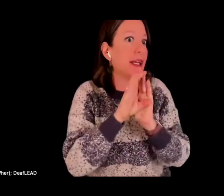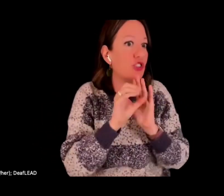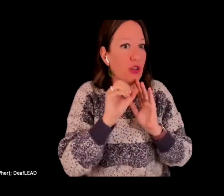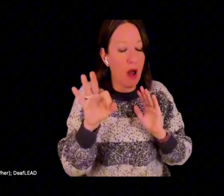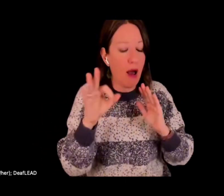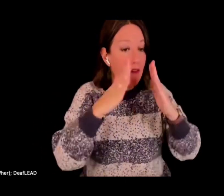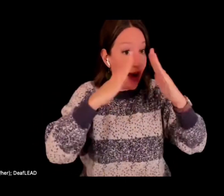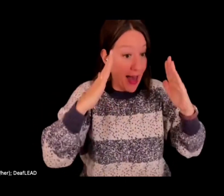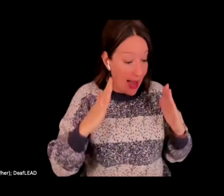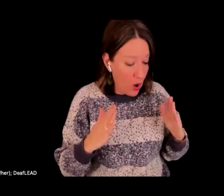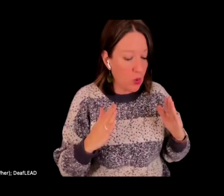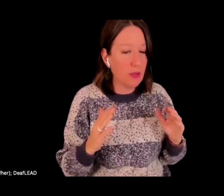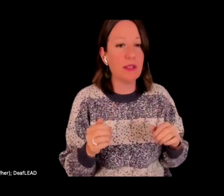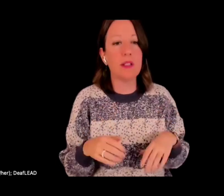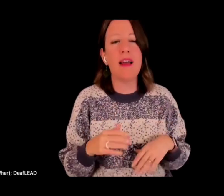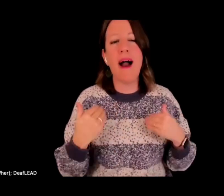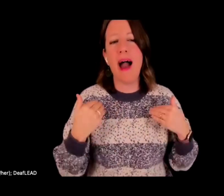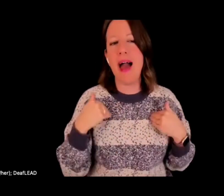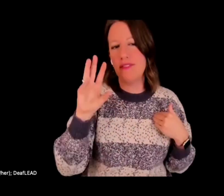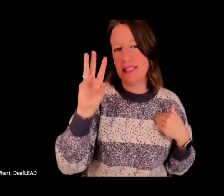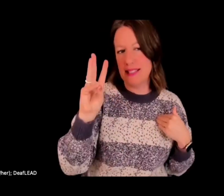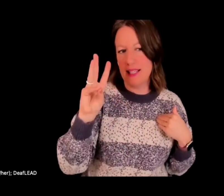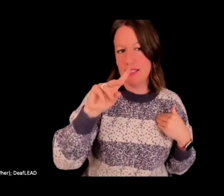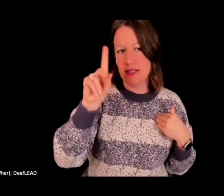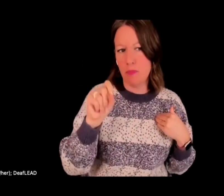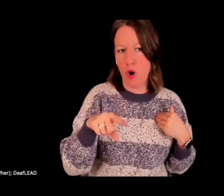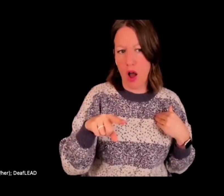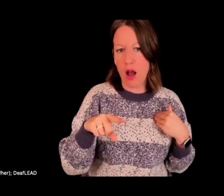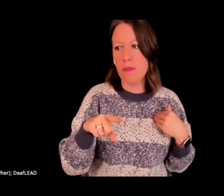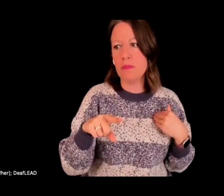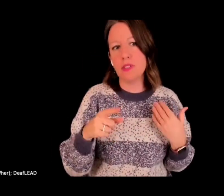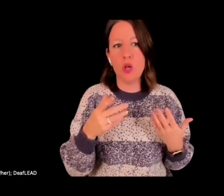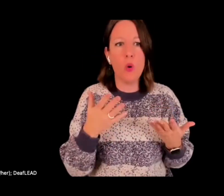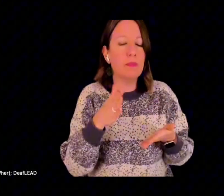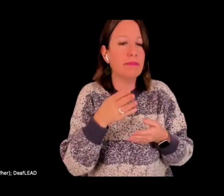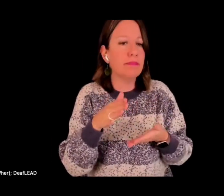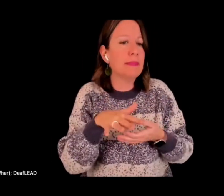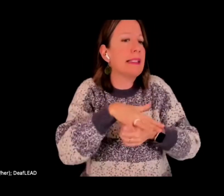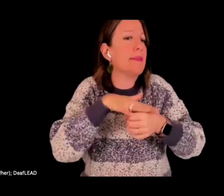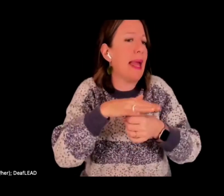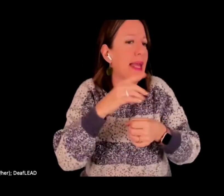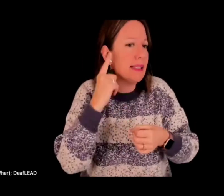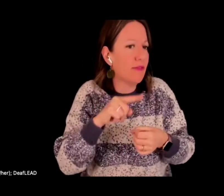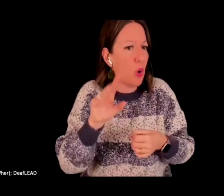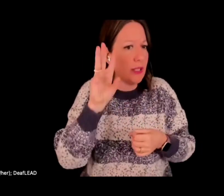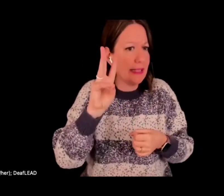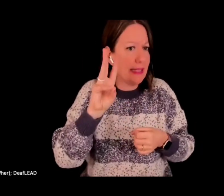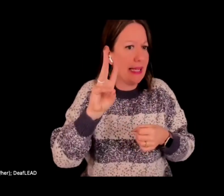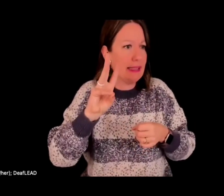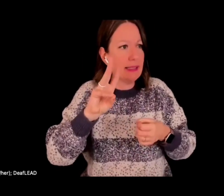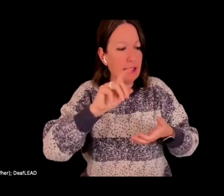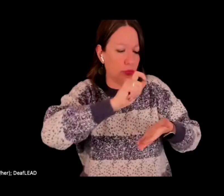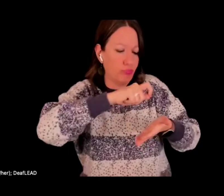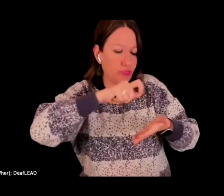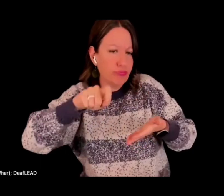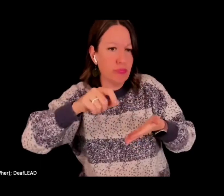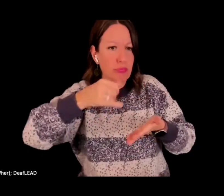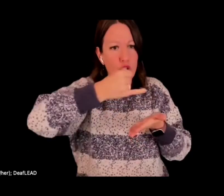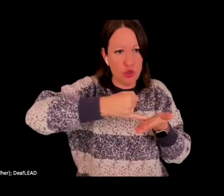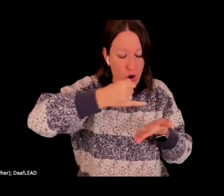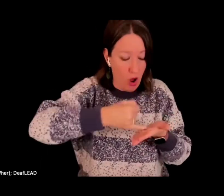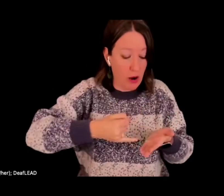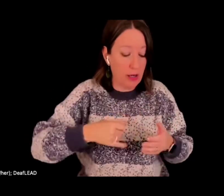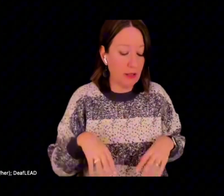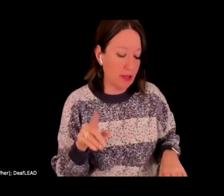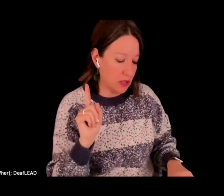You could draw an image of a house, I have 6 prompts that I will offer.